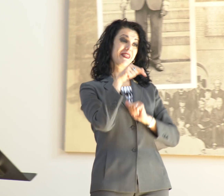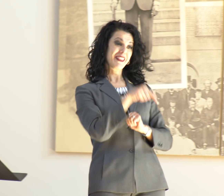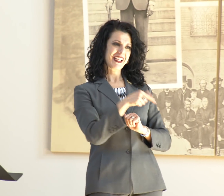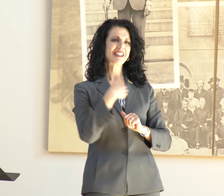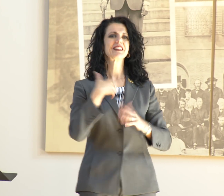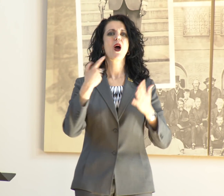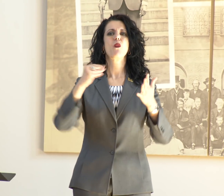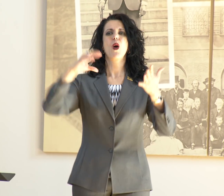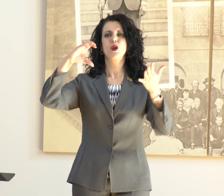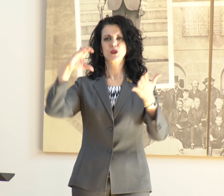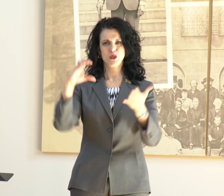future.